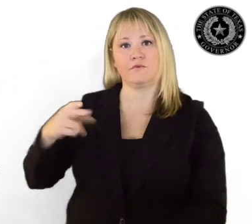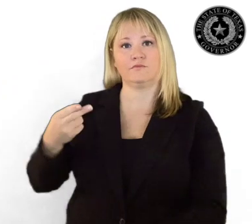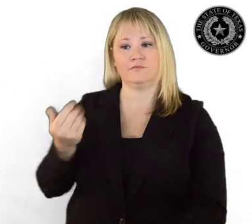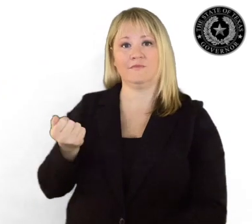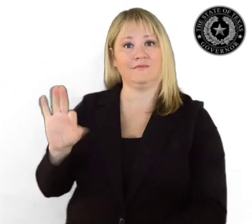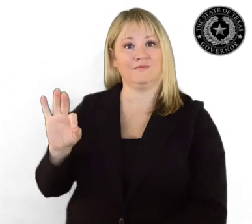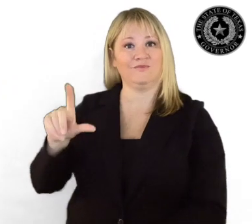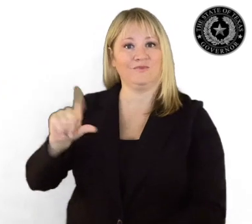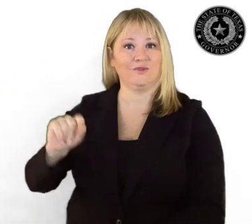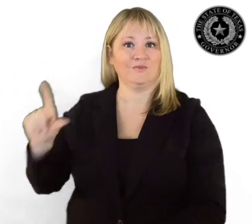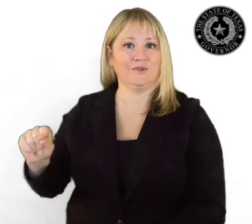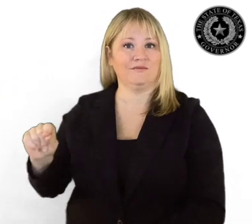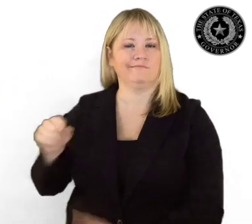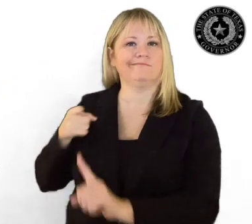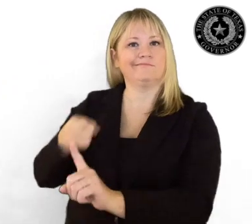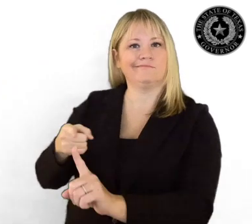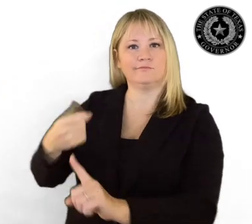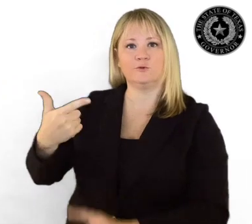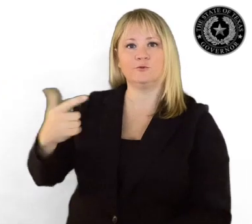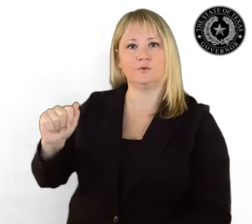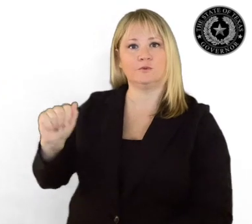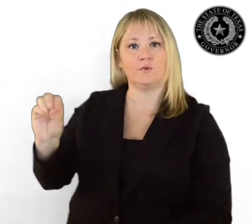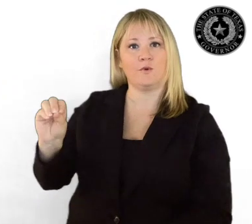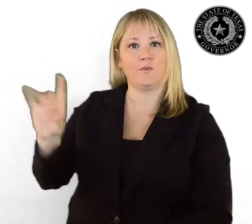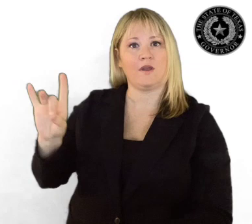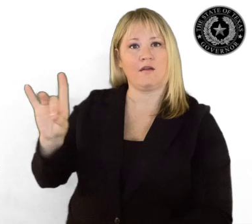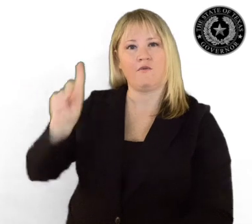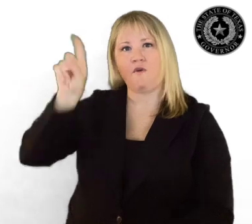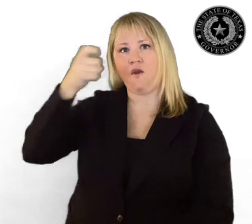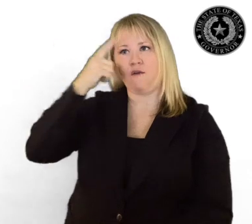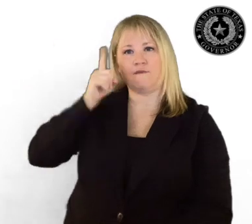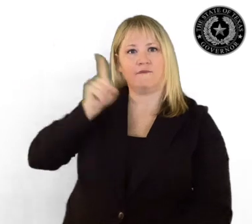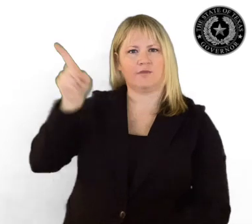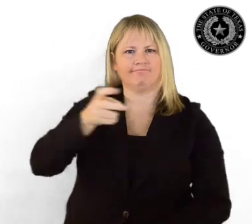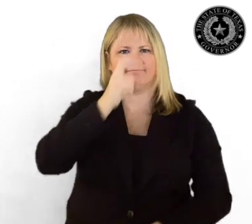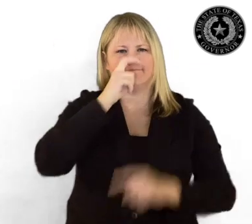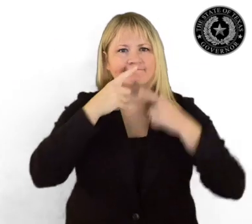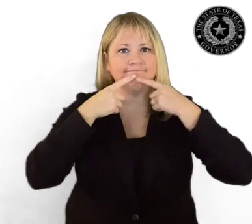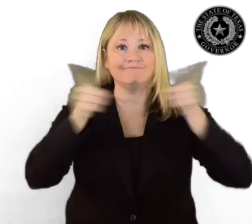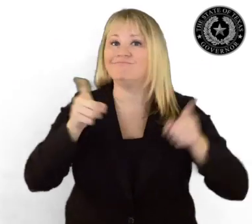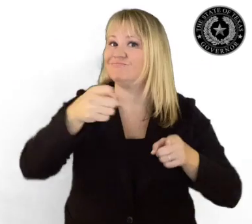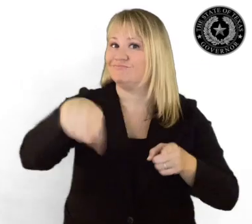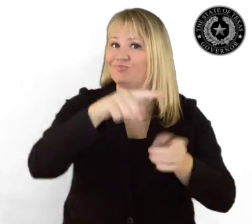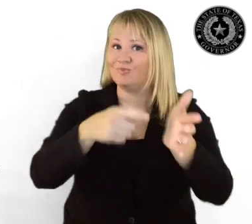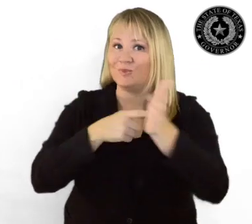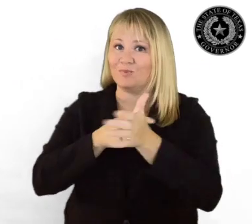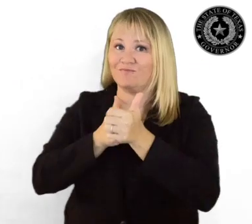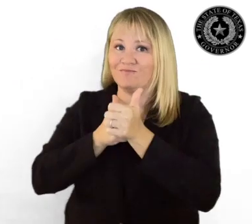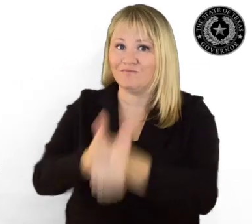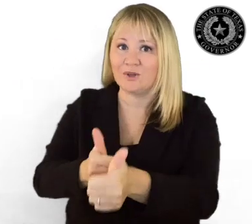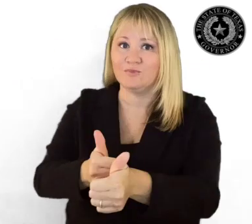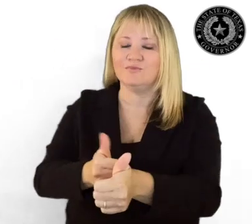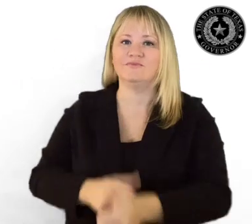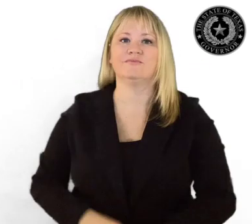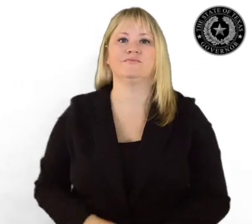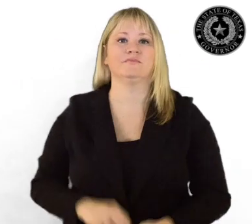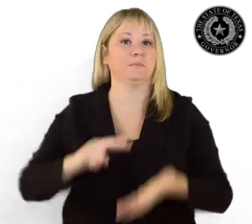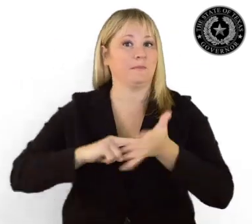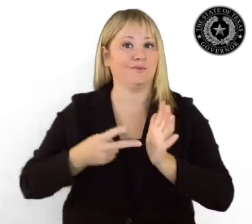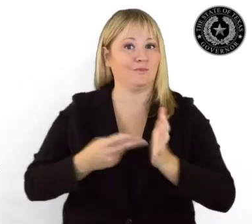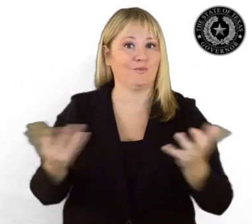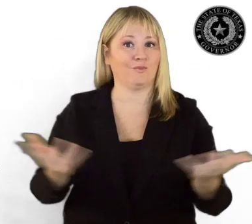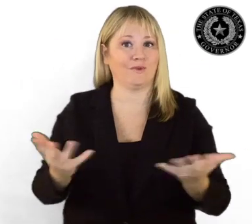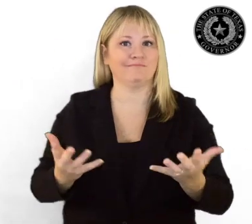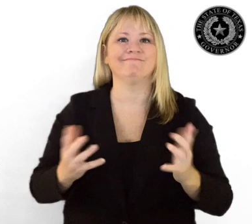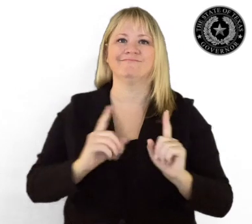issued Executive Order GA08 on March 19, 2020, mandating certain social distancing restrictions